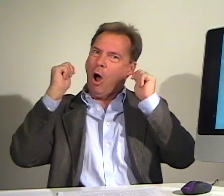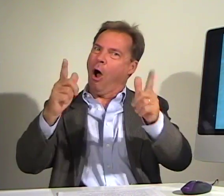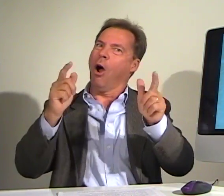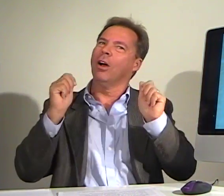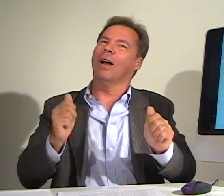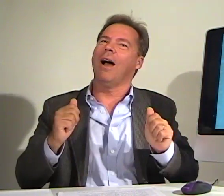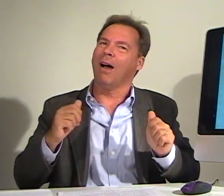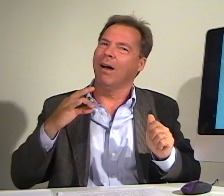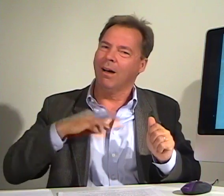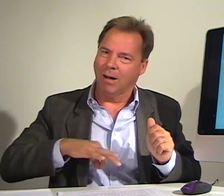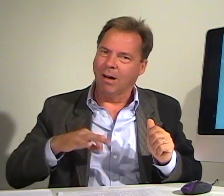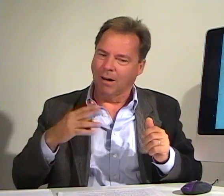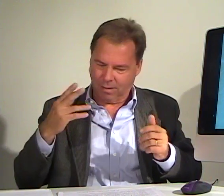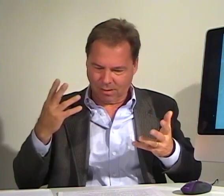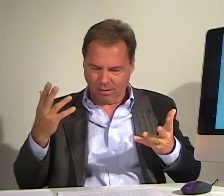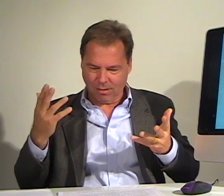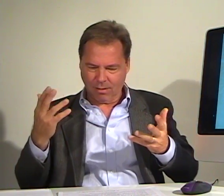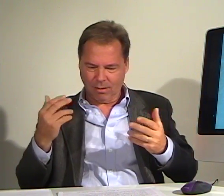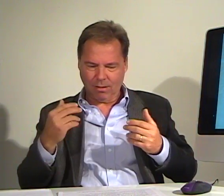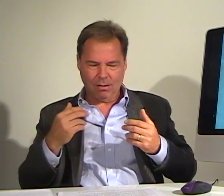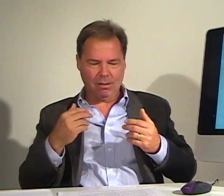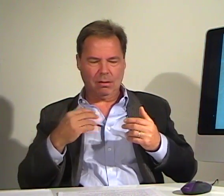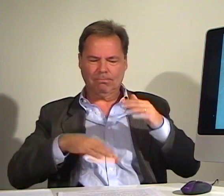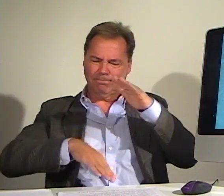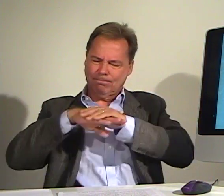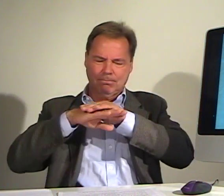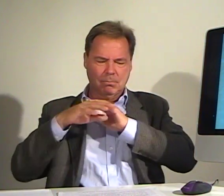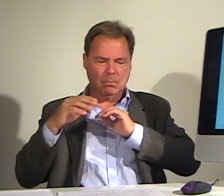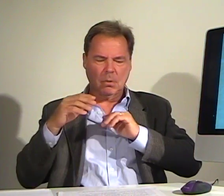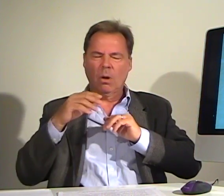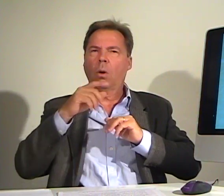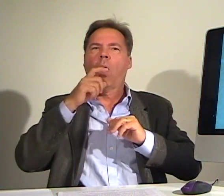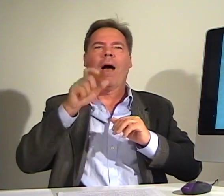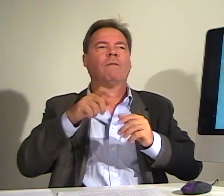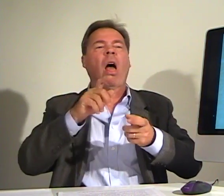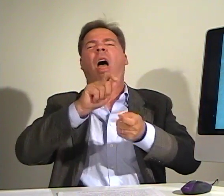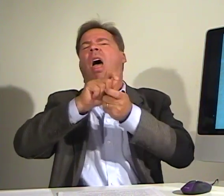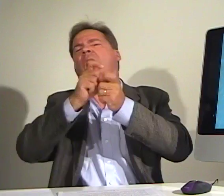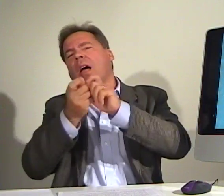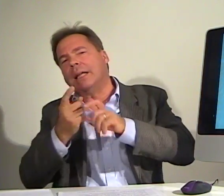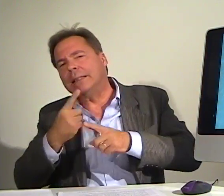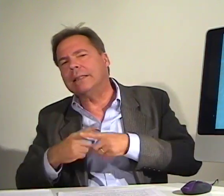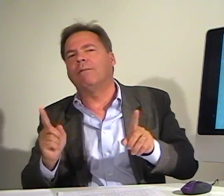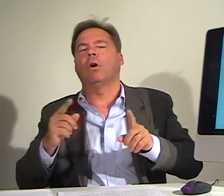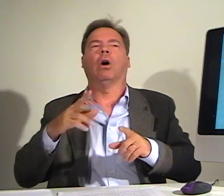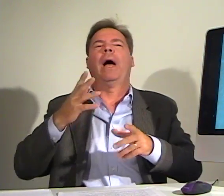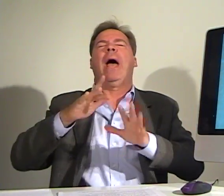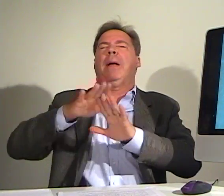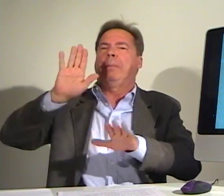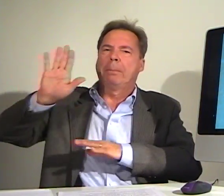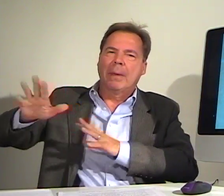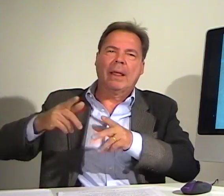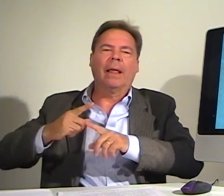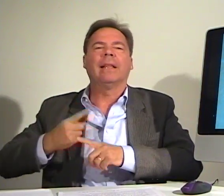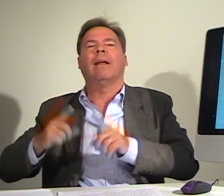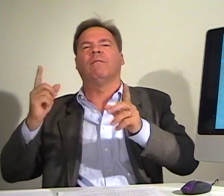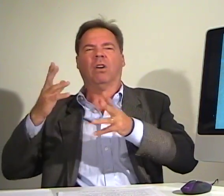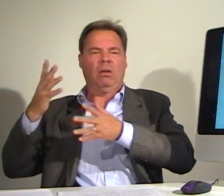we can change the environment to benefit all people and really maximize for all users instead